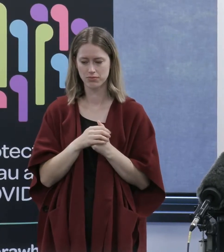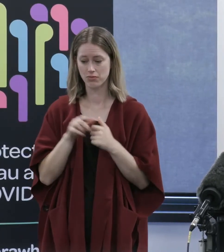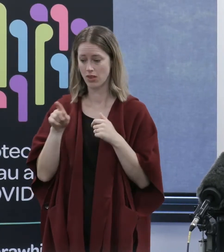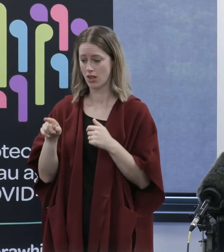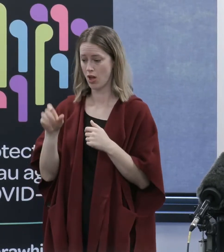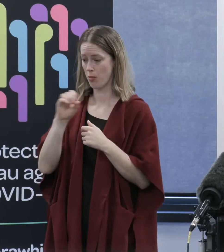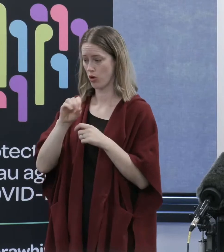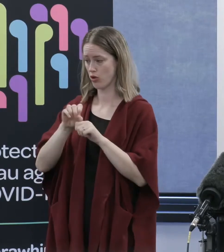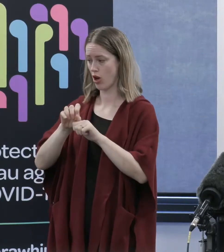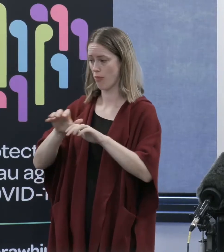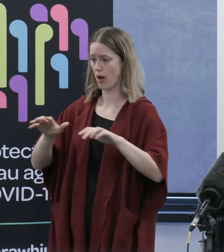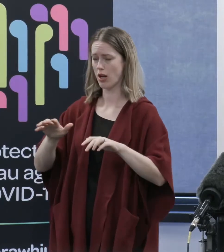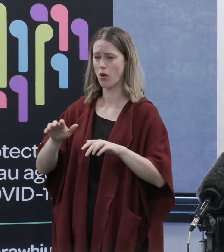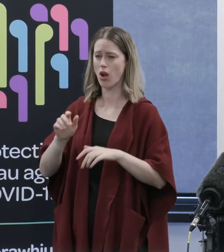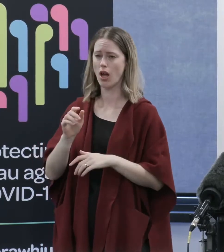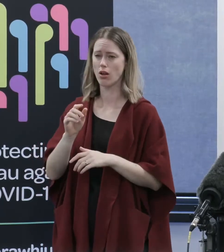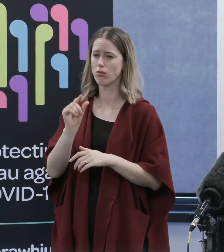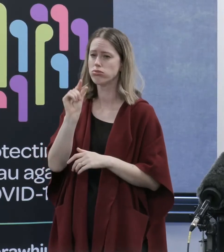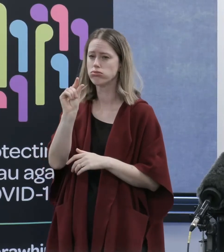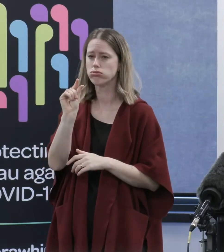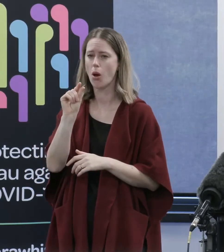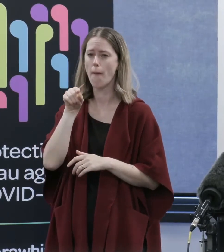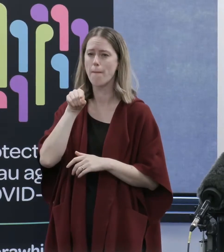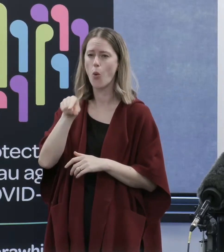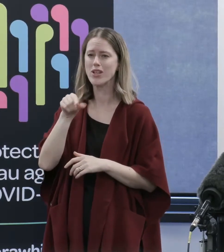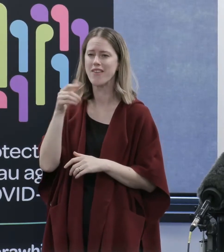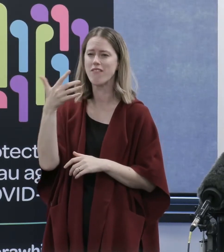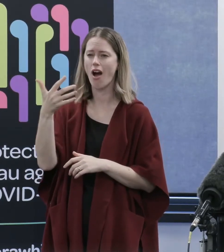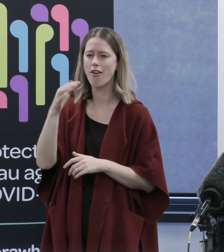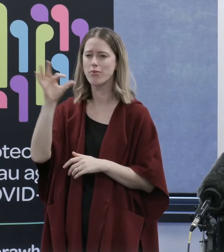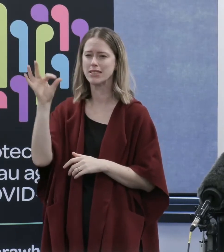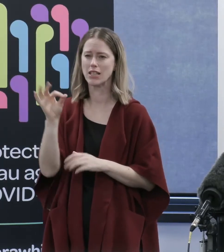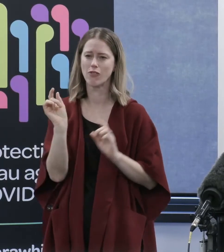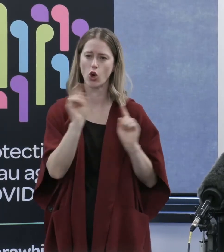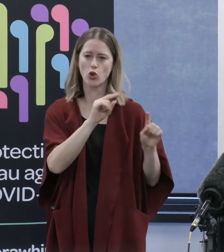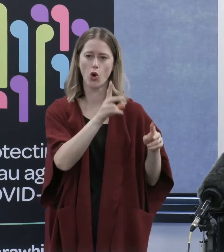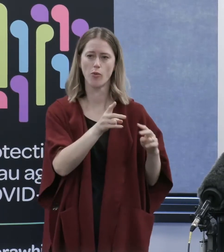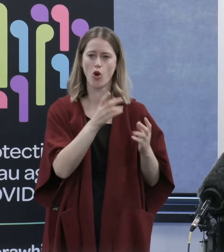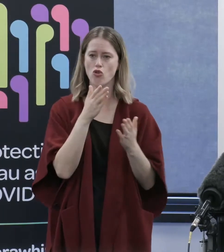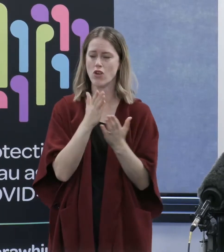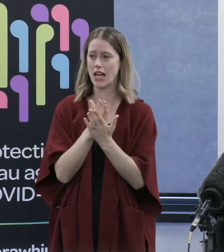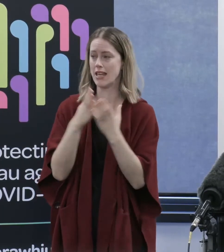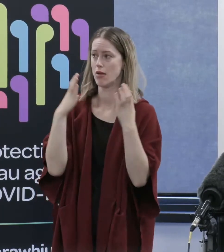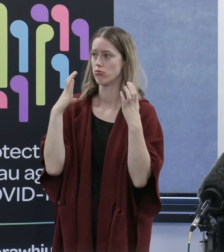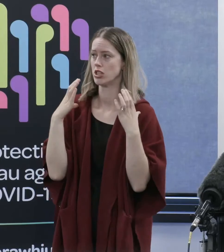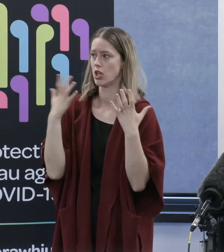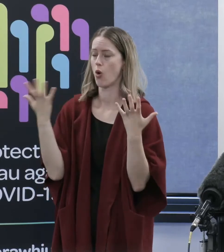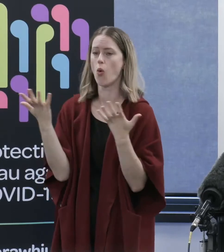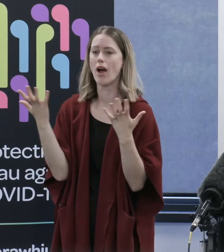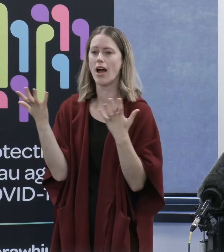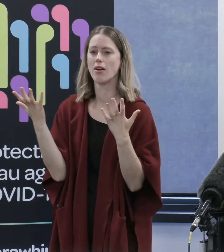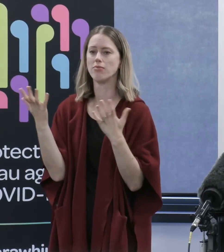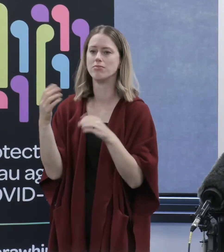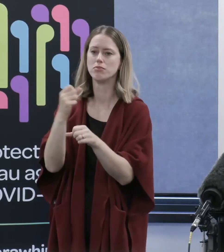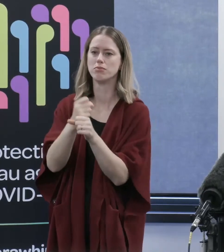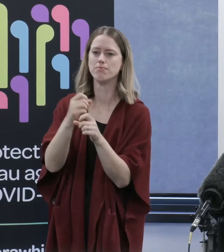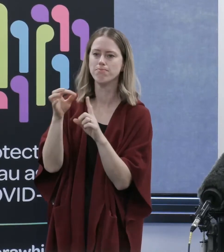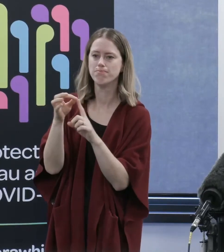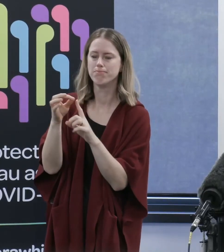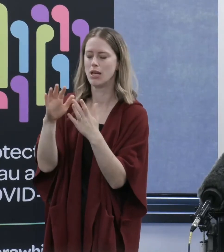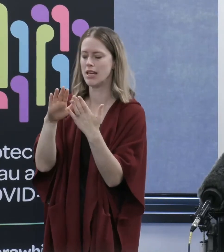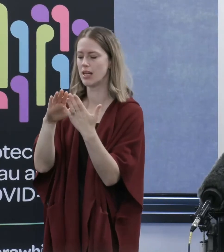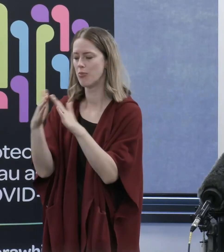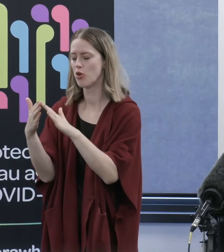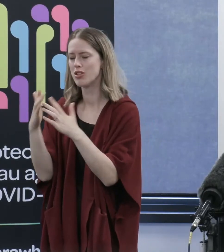Omicron outbreak have ended up in hospital. So most of the pressure has really been out in general practice and primary care and community